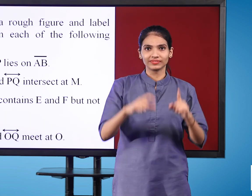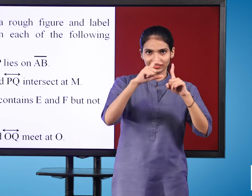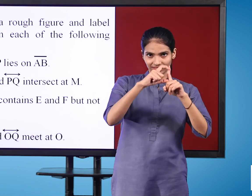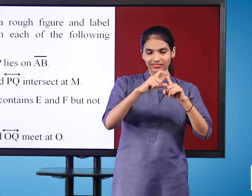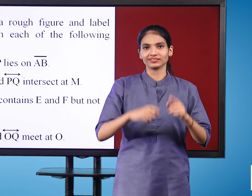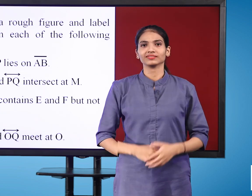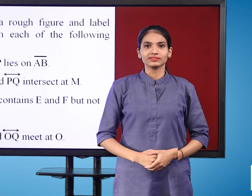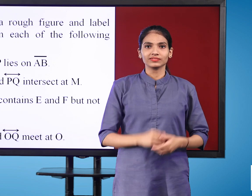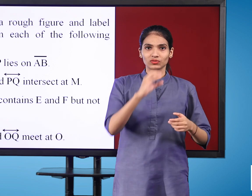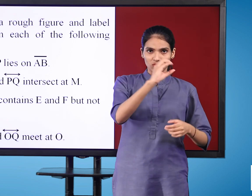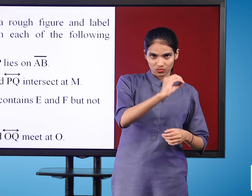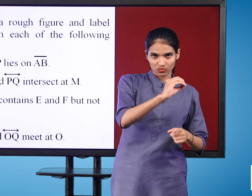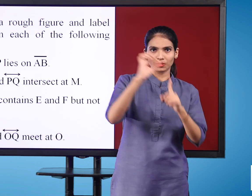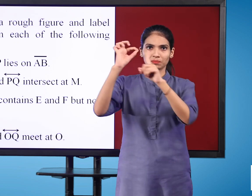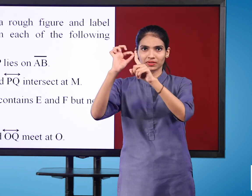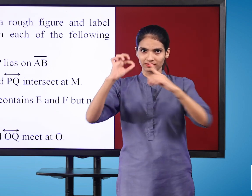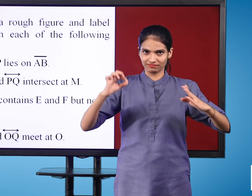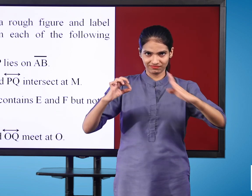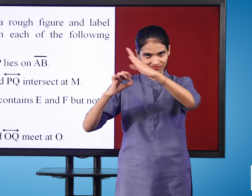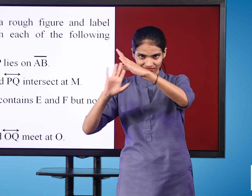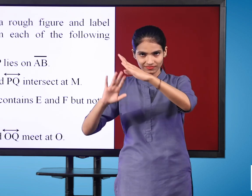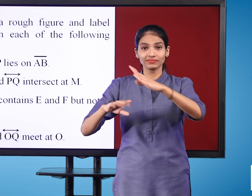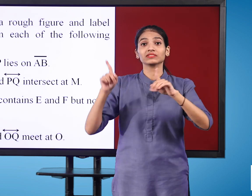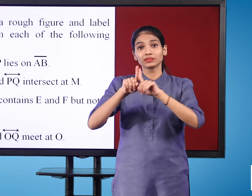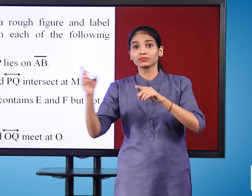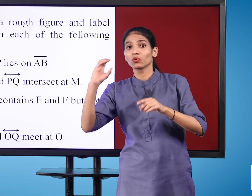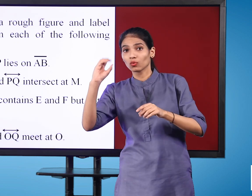D. OP and OQ meet at O.